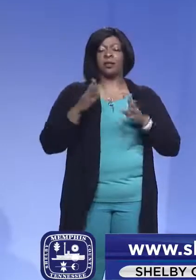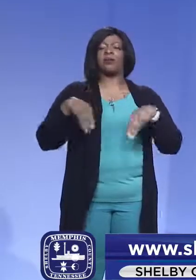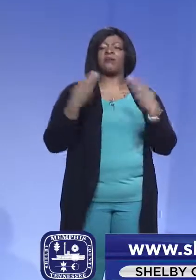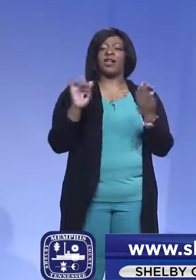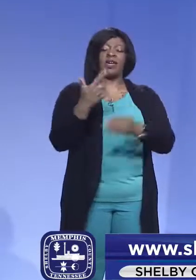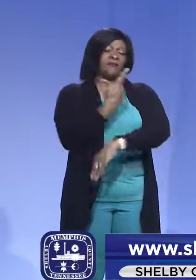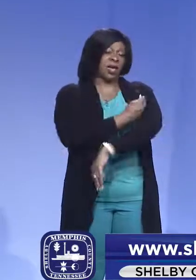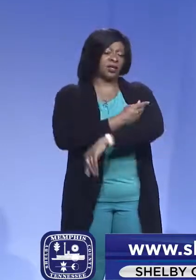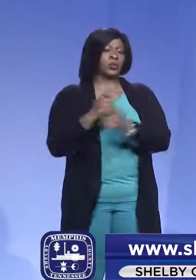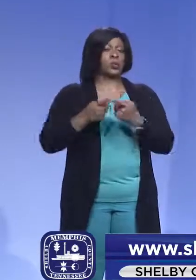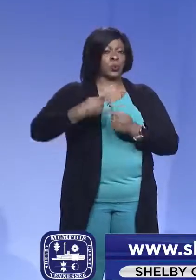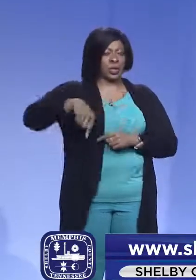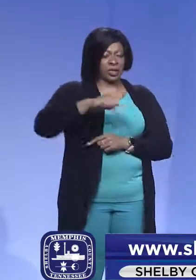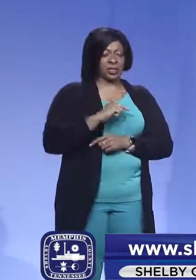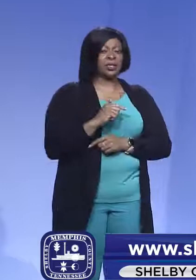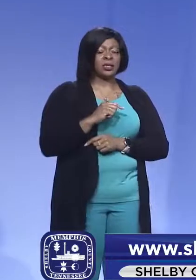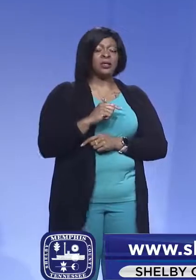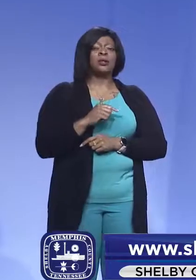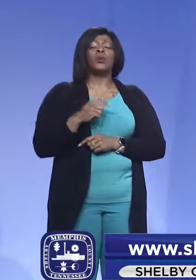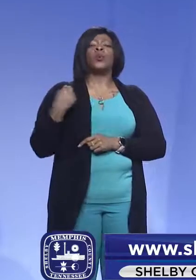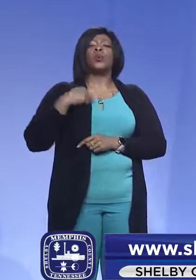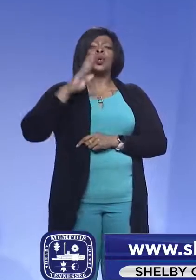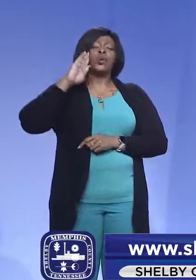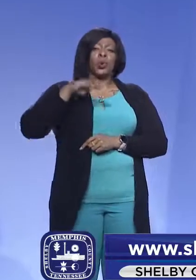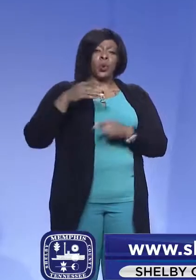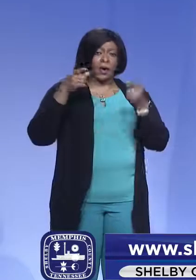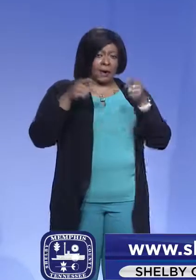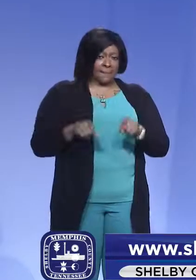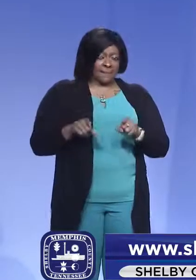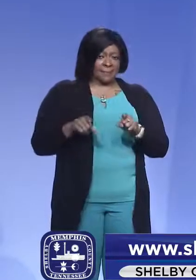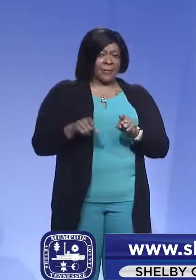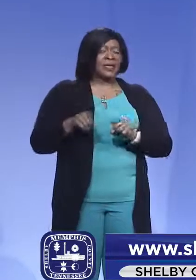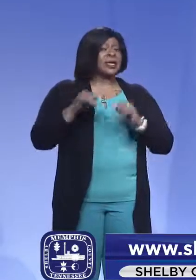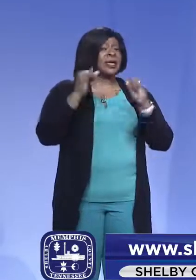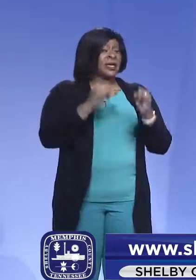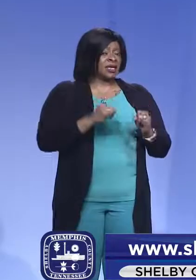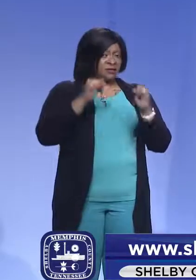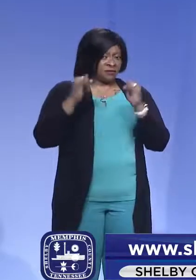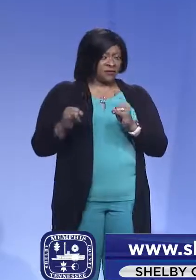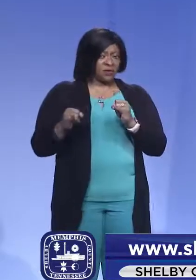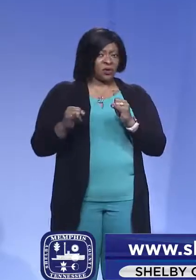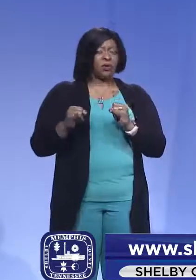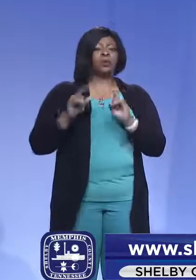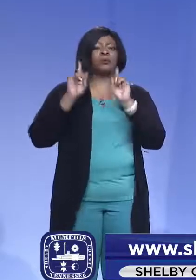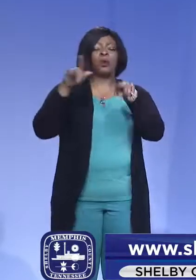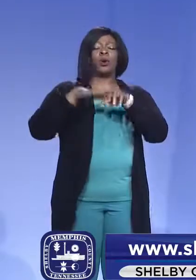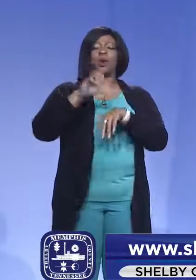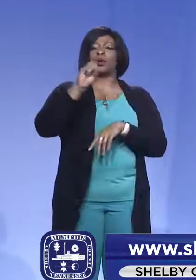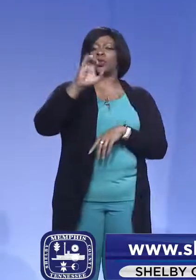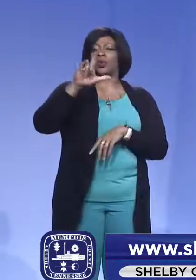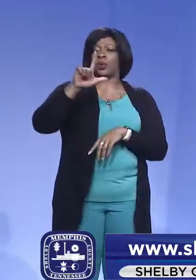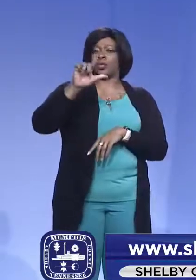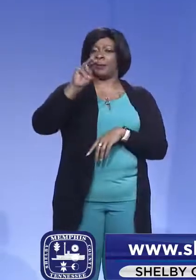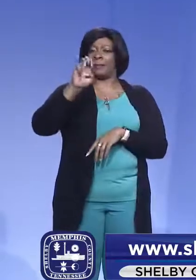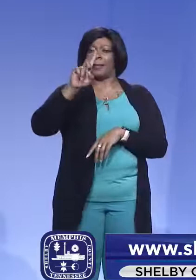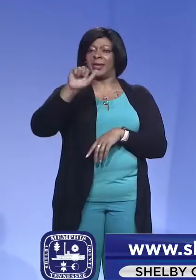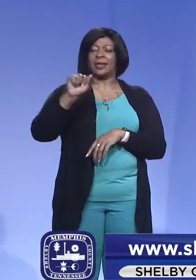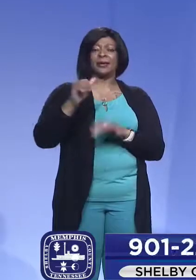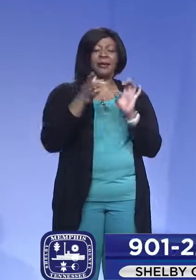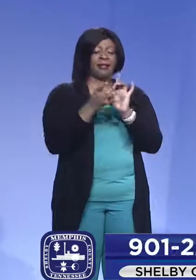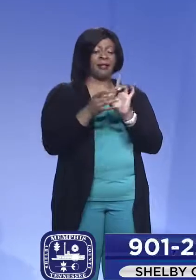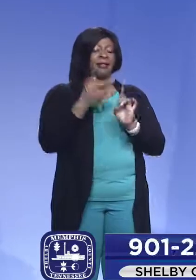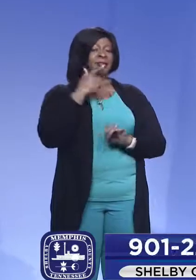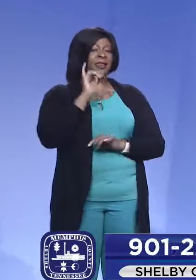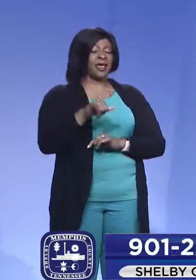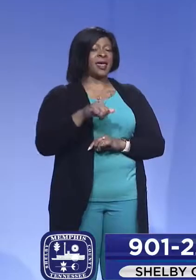the vaccine to us. What we do know happened is that individuals got on social media and began to say that